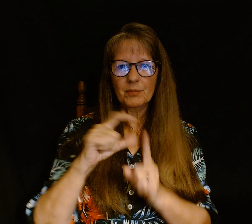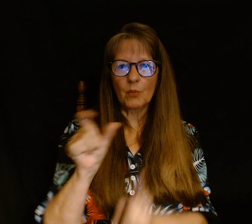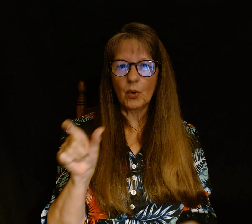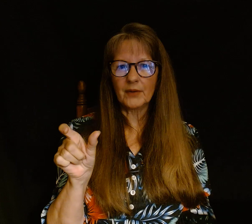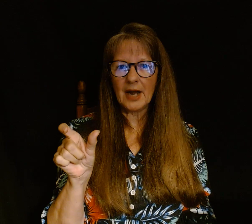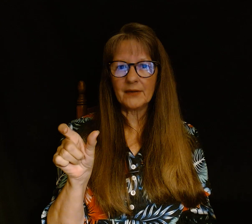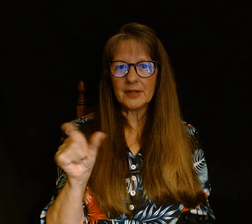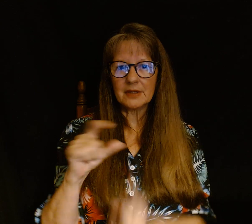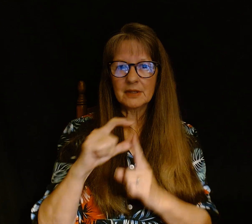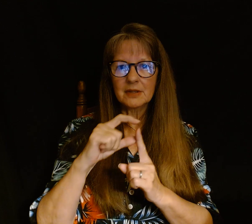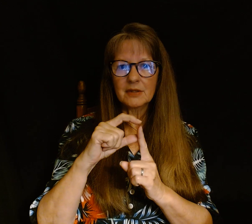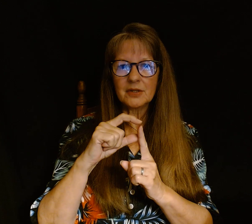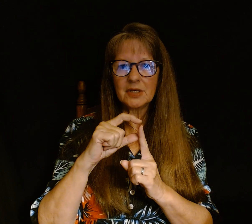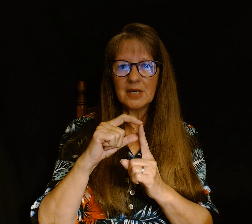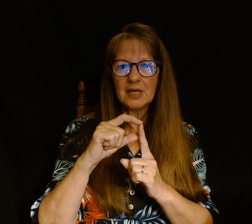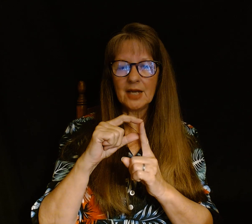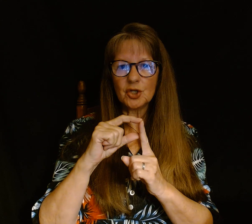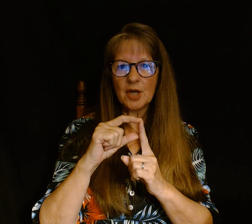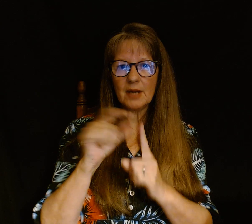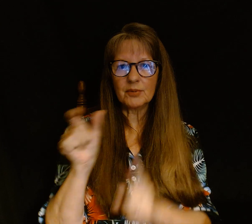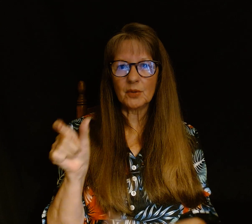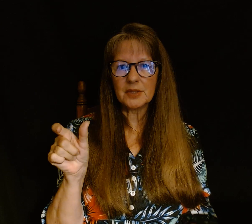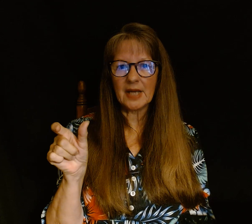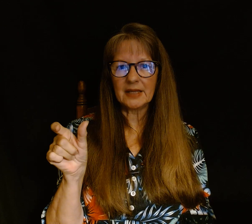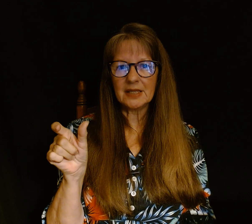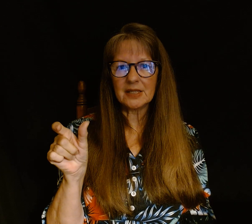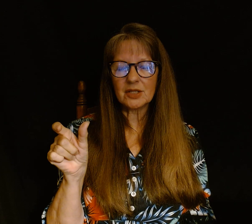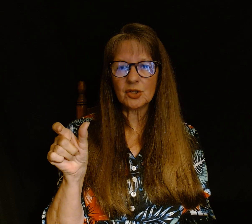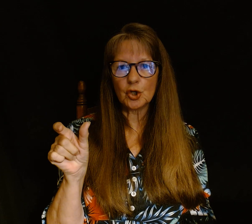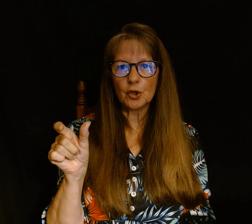more kind of a C hand shape. So it's like this term.